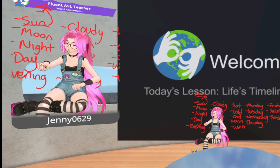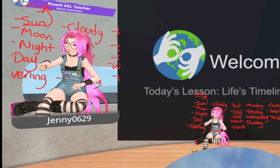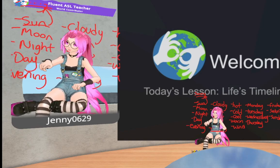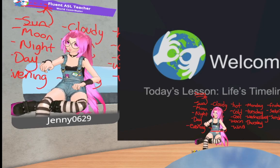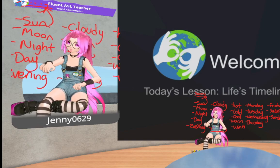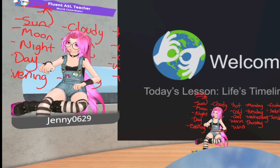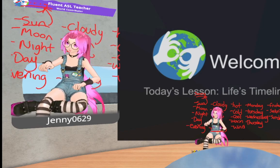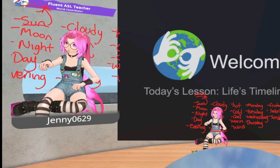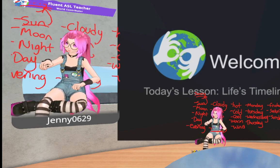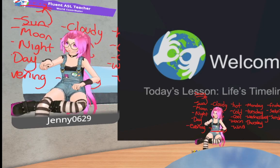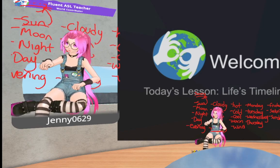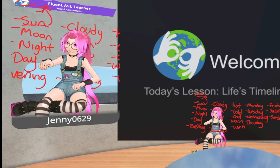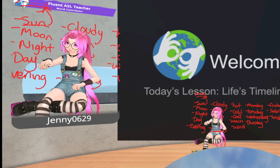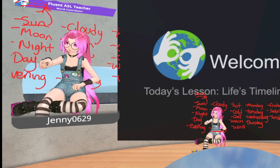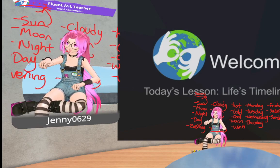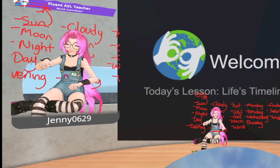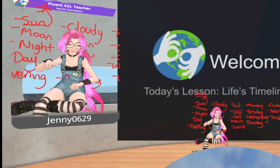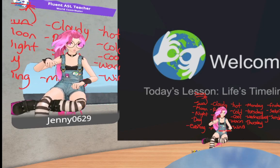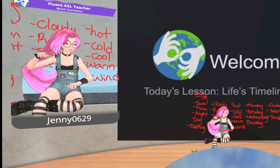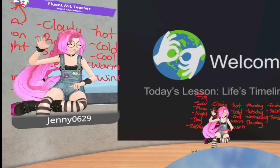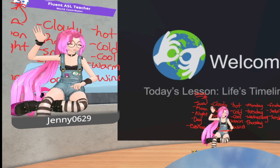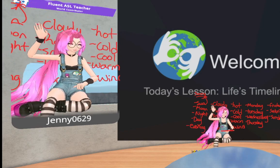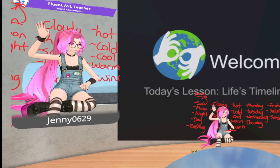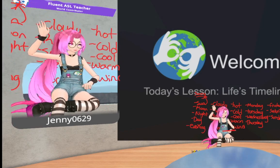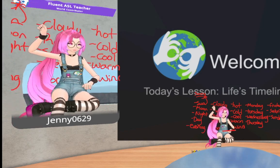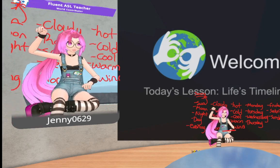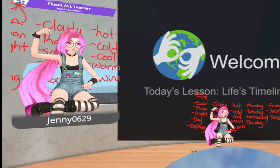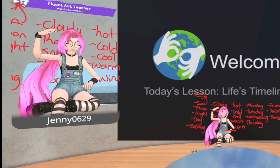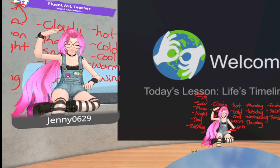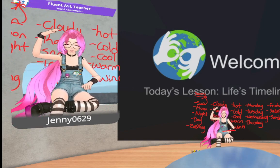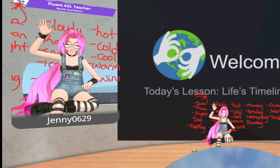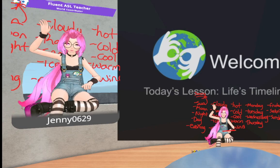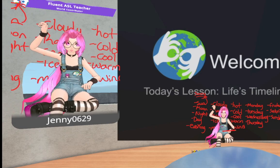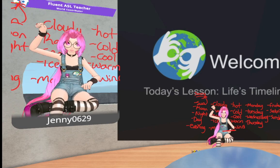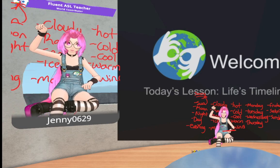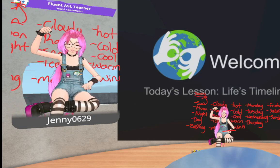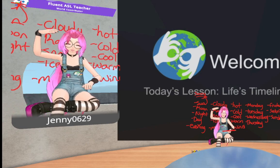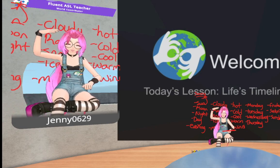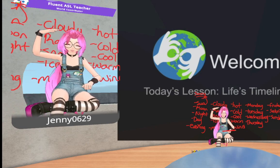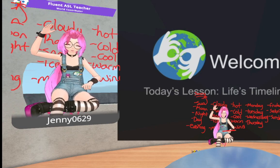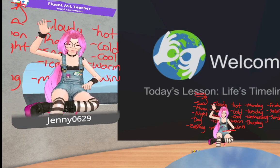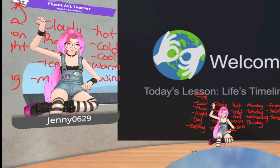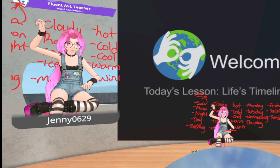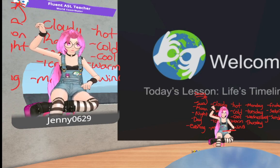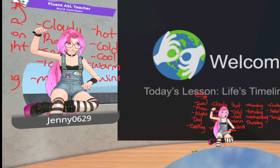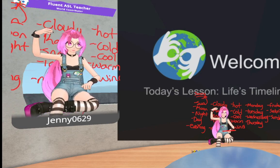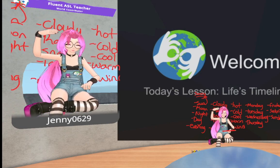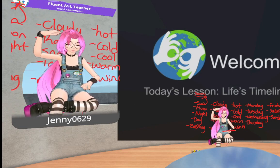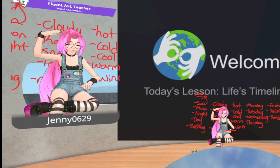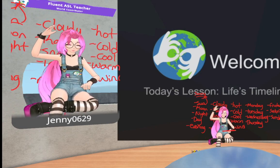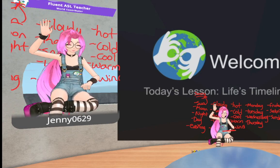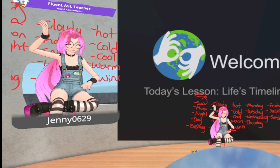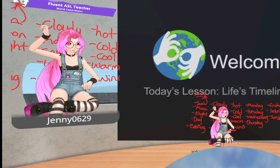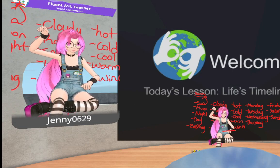What does the sun look like? It's not a crescent. Yes, sun or sunny.